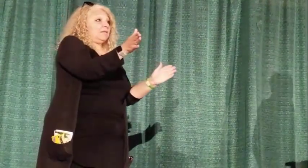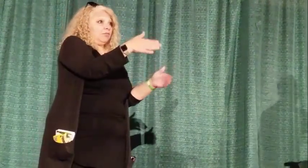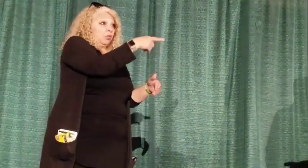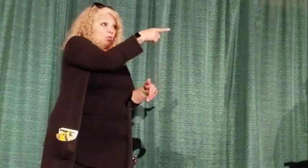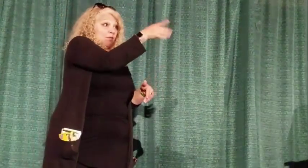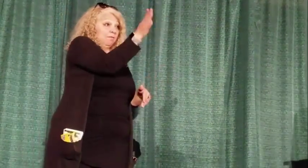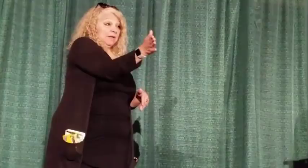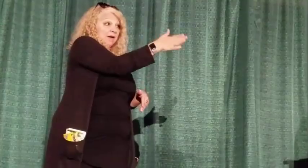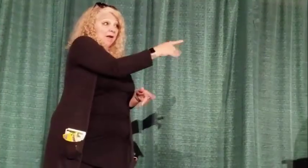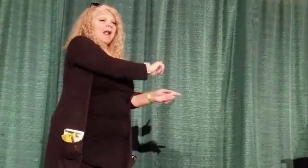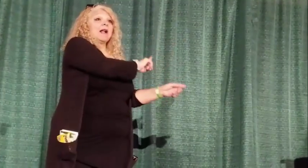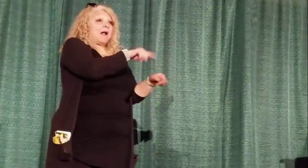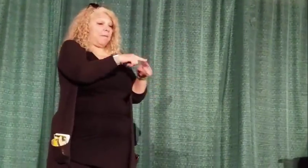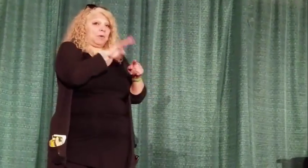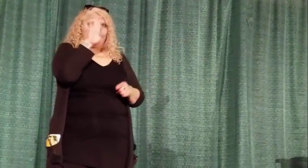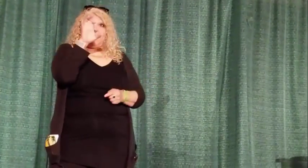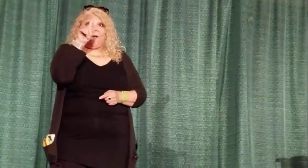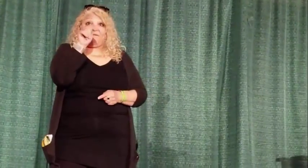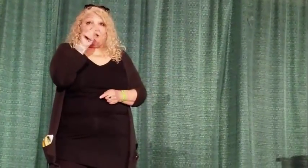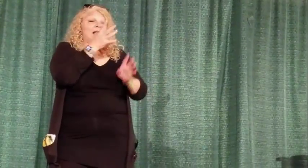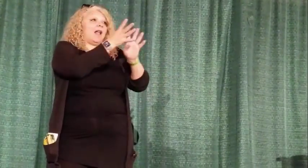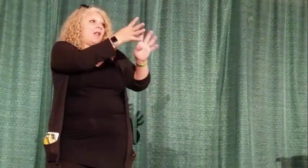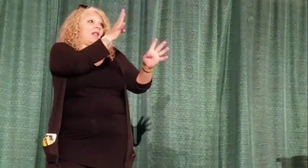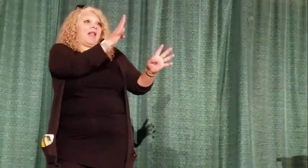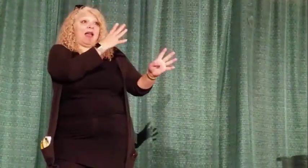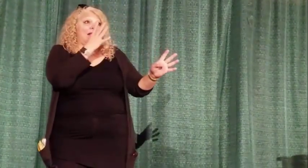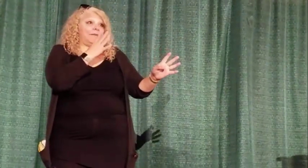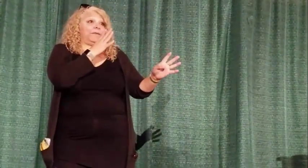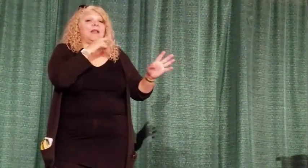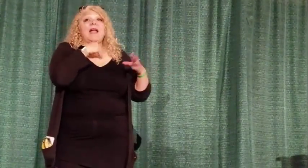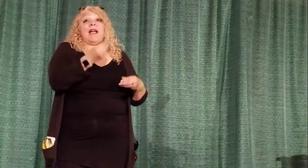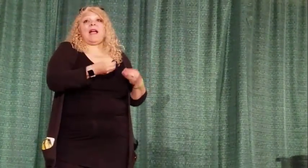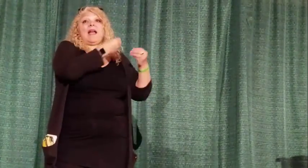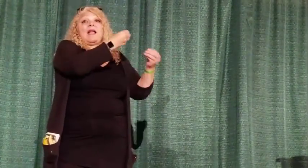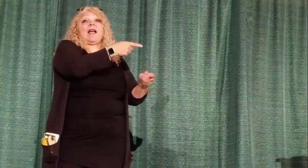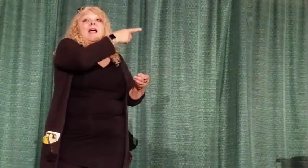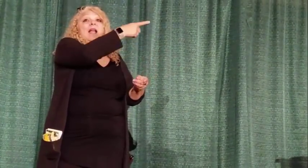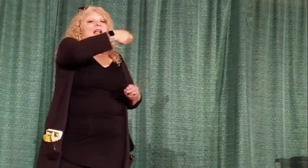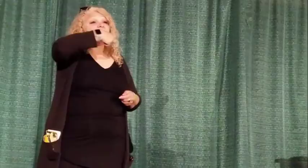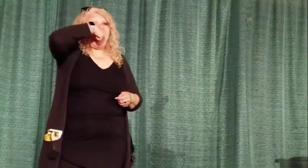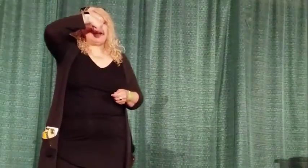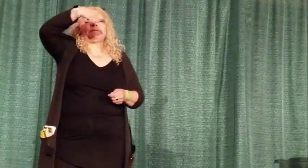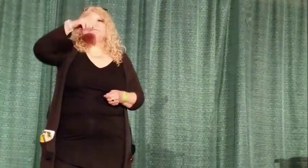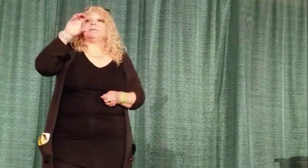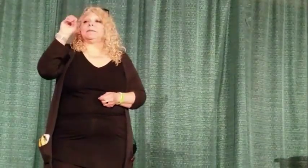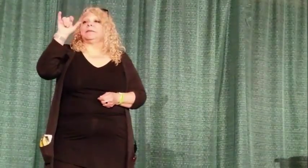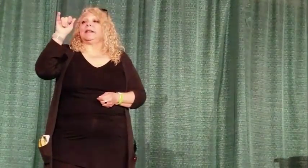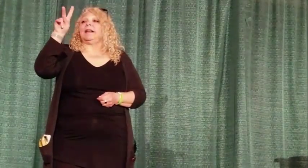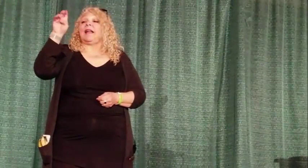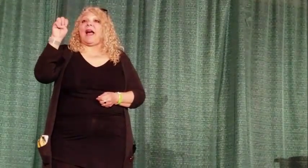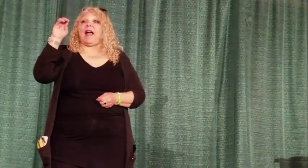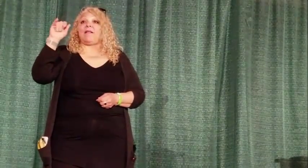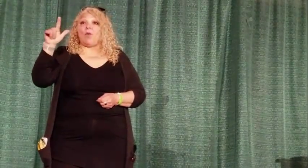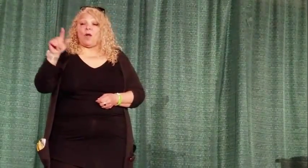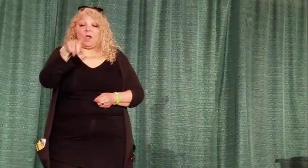guys, when you were waiting in line, instead of the apple, I gave you a tablespoon of olive oil at